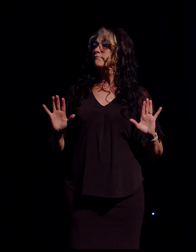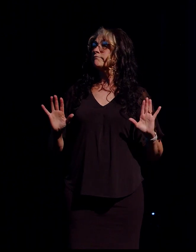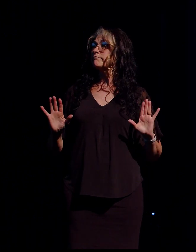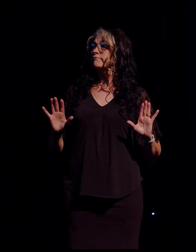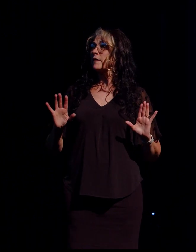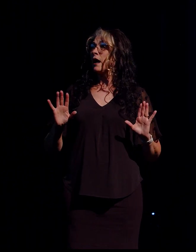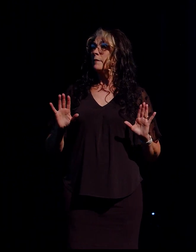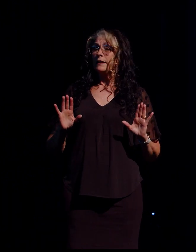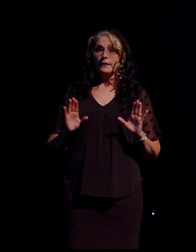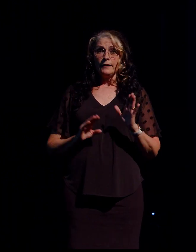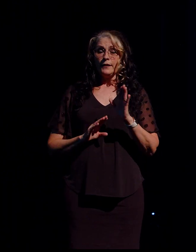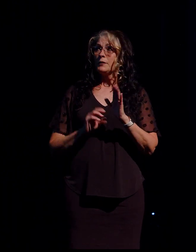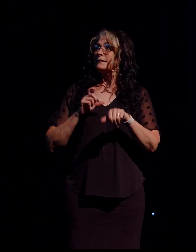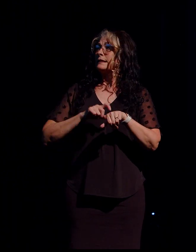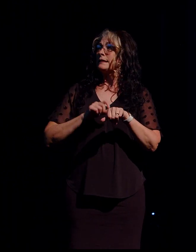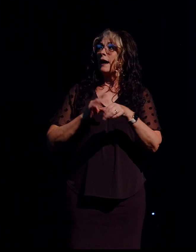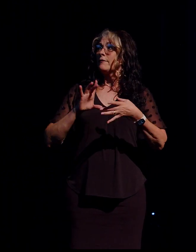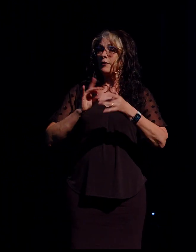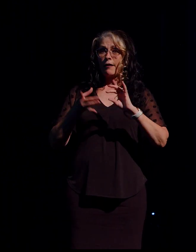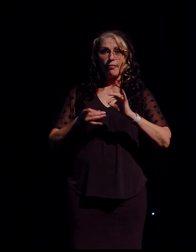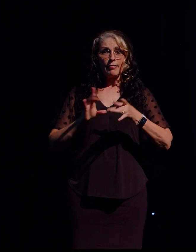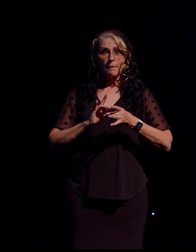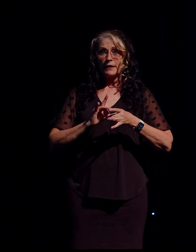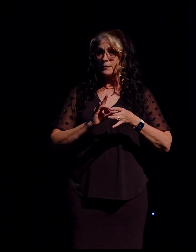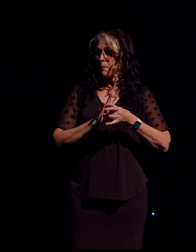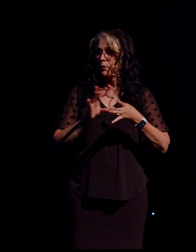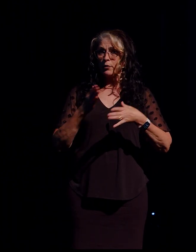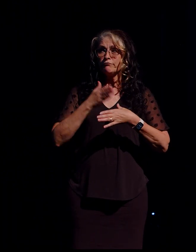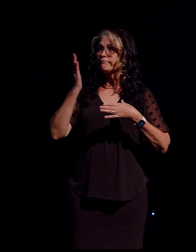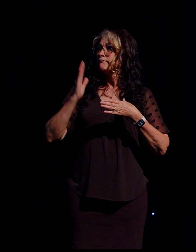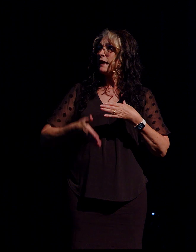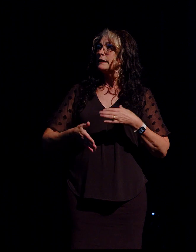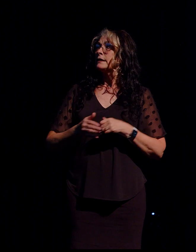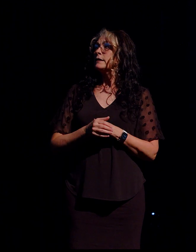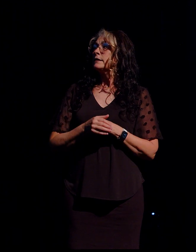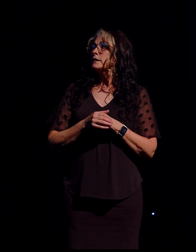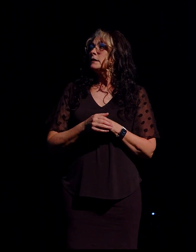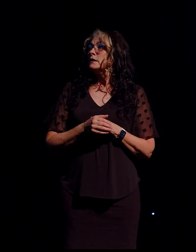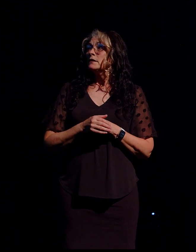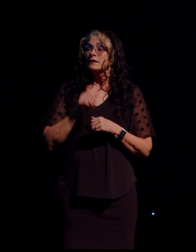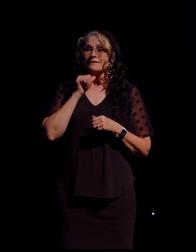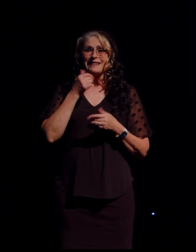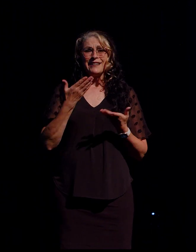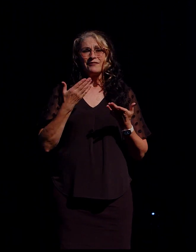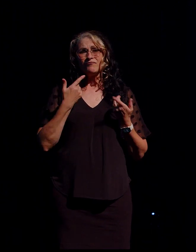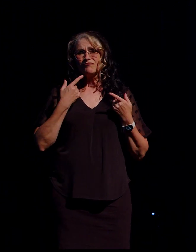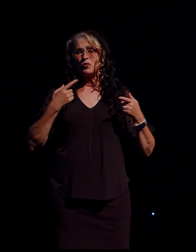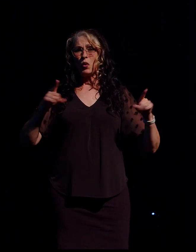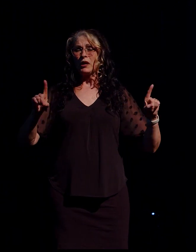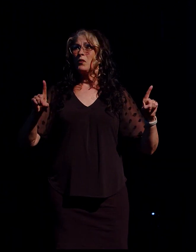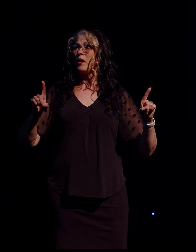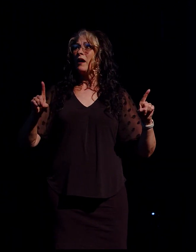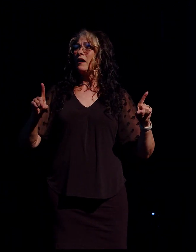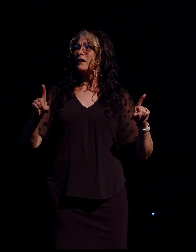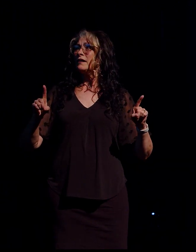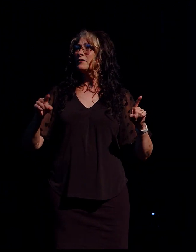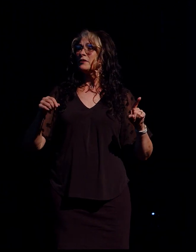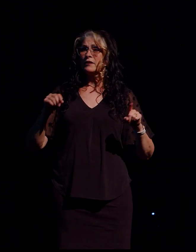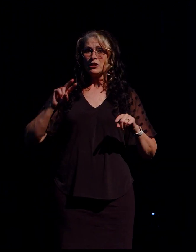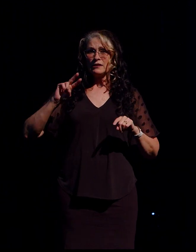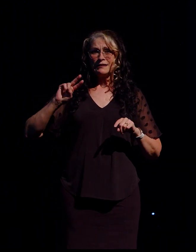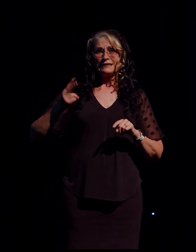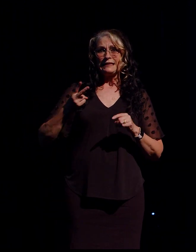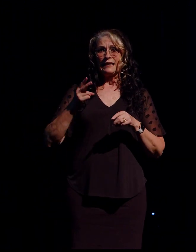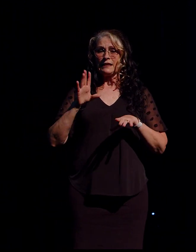season, an Olympics-ending injury. And so things weren't working well. And after a dual meet in